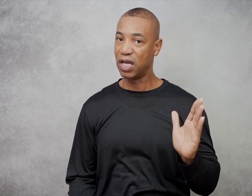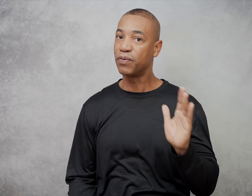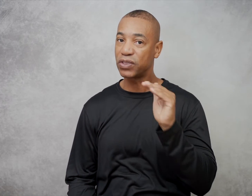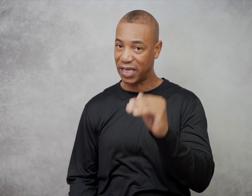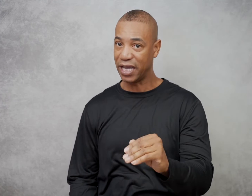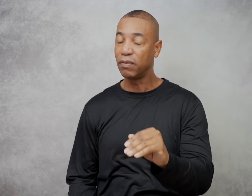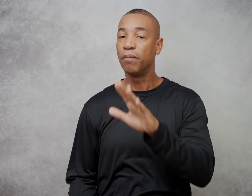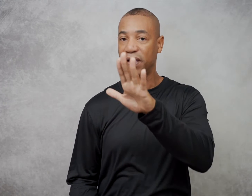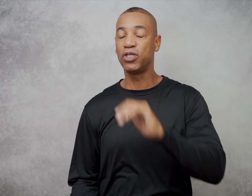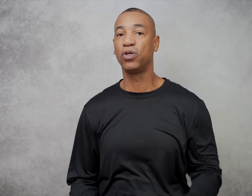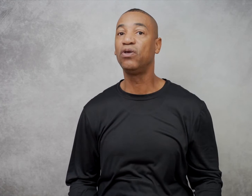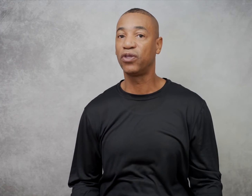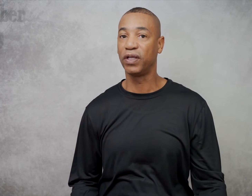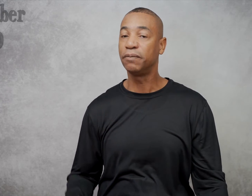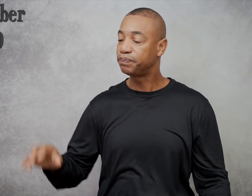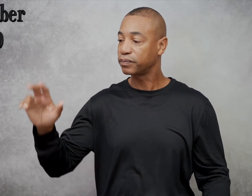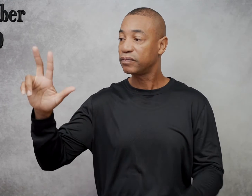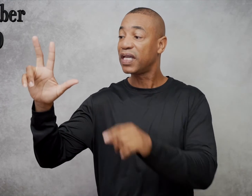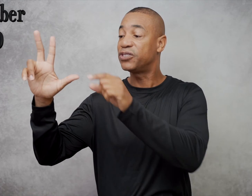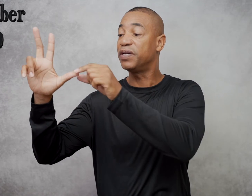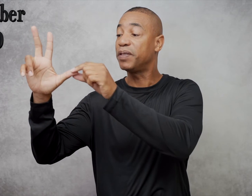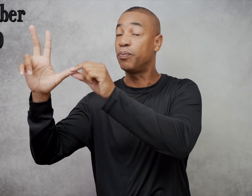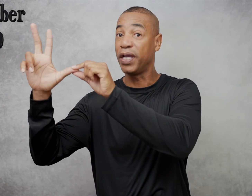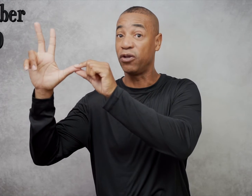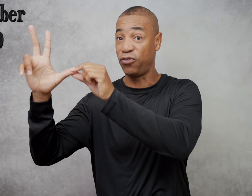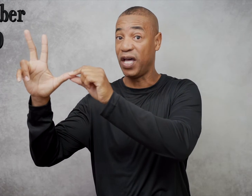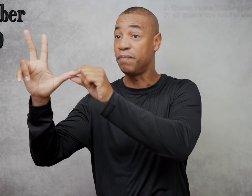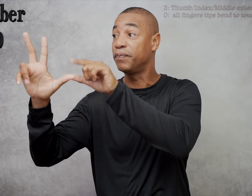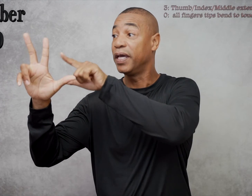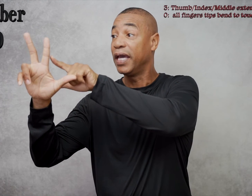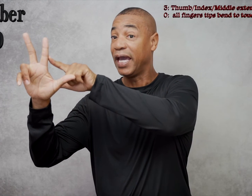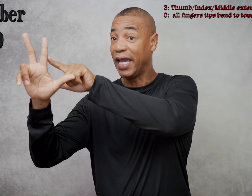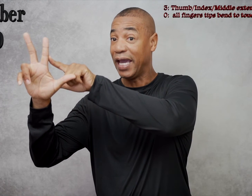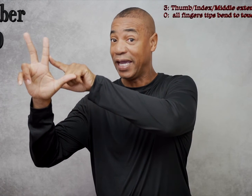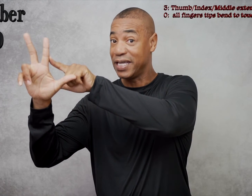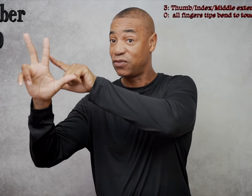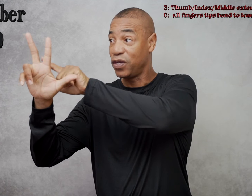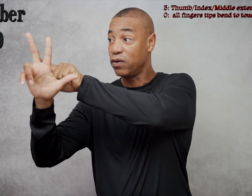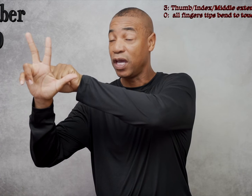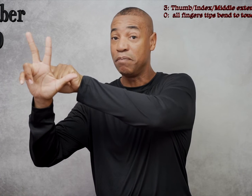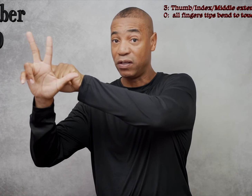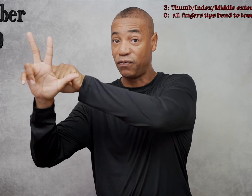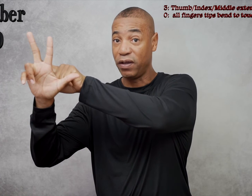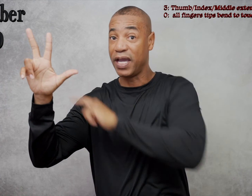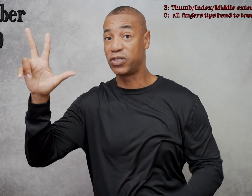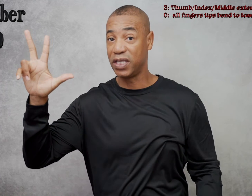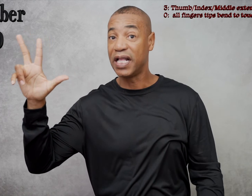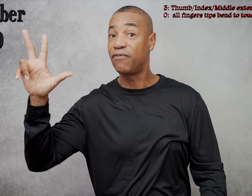numbers again, but let me show you 30. Simply bring your thumb, index finger, and middle finger extended out for the